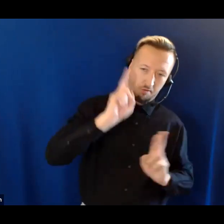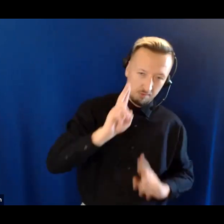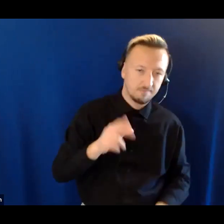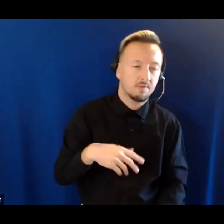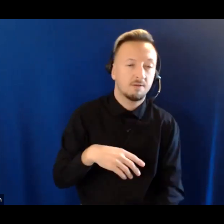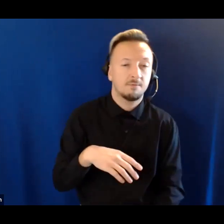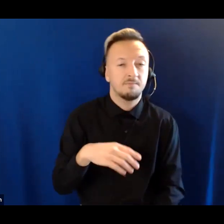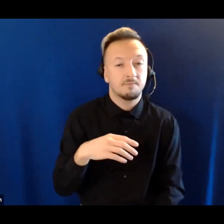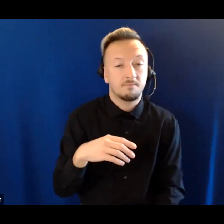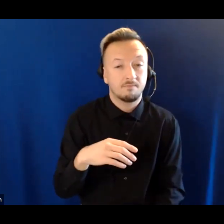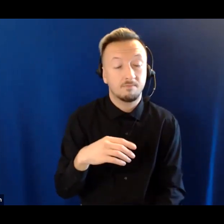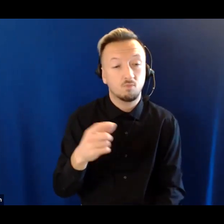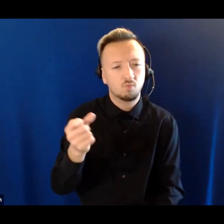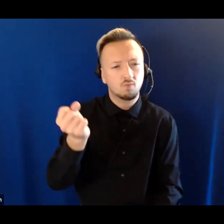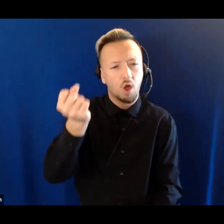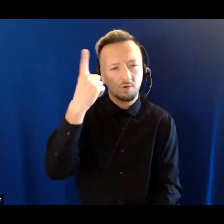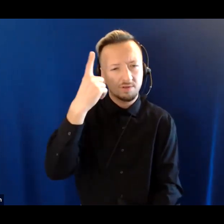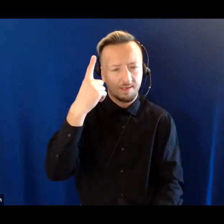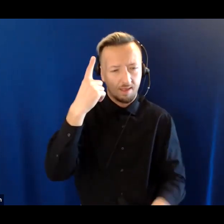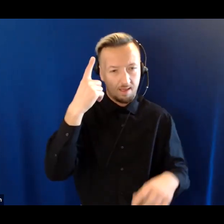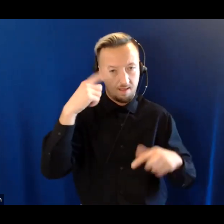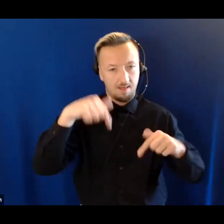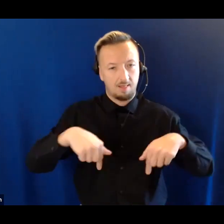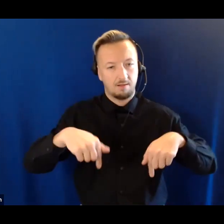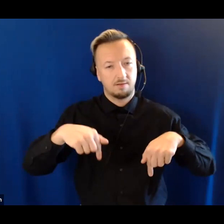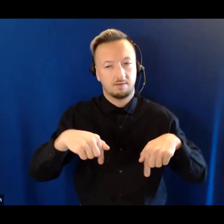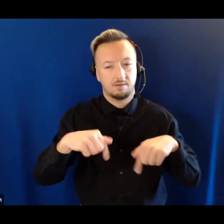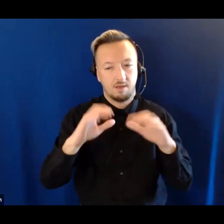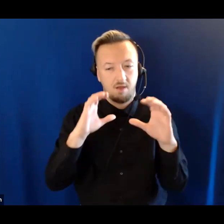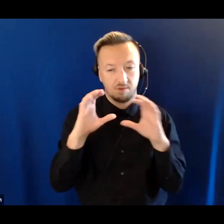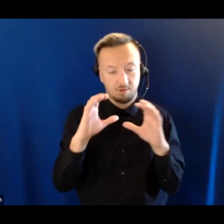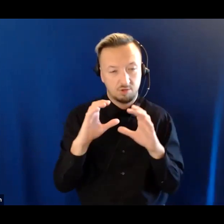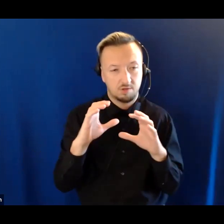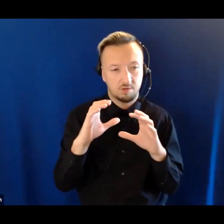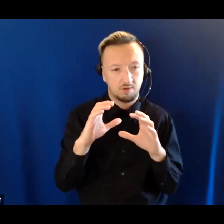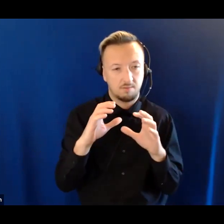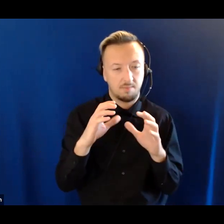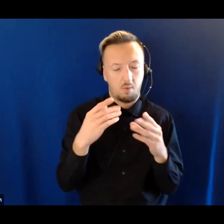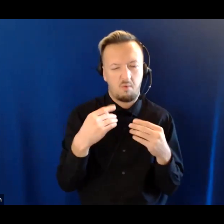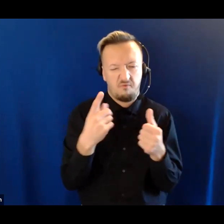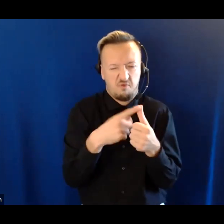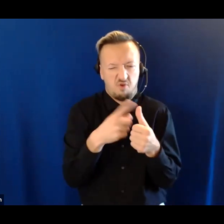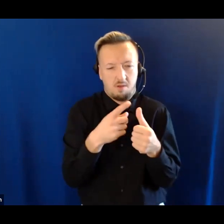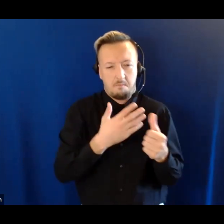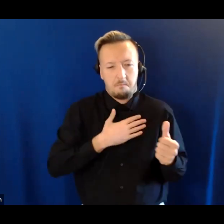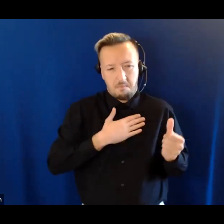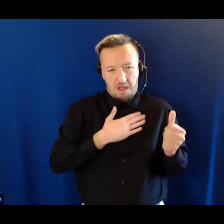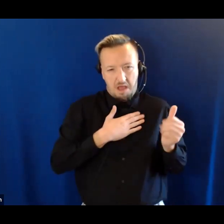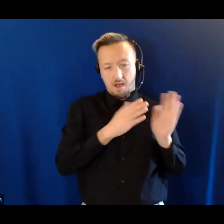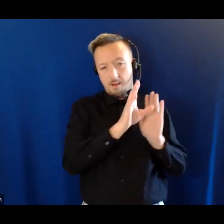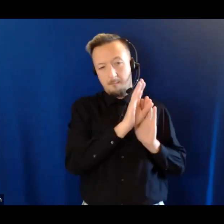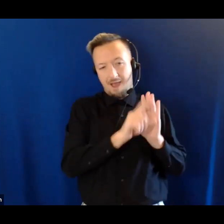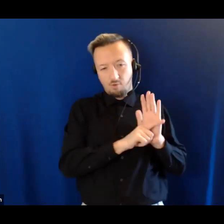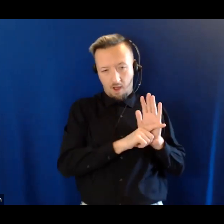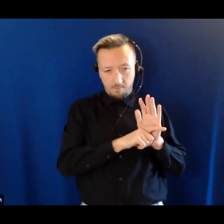You know, to understand kind of moving this conversation forward, I want to kind of share my background and how to,